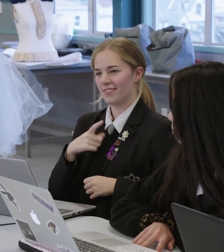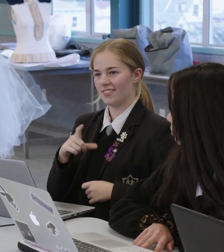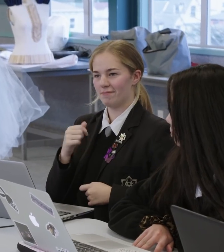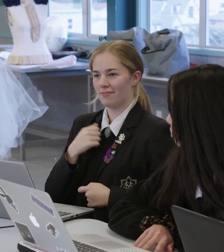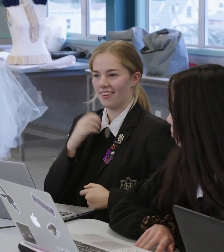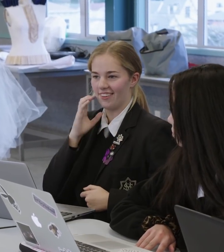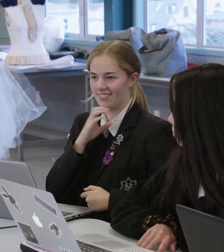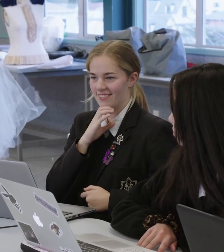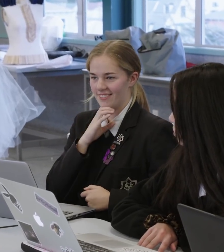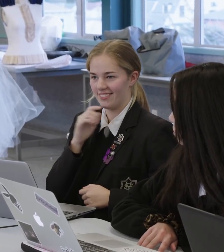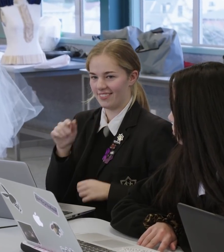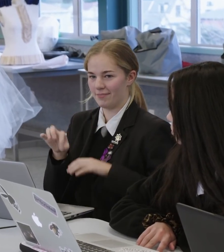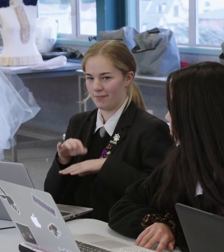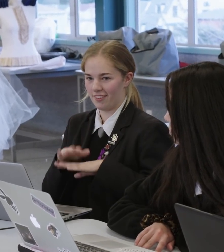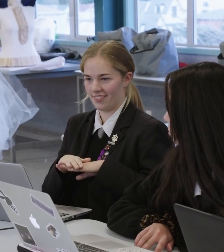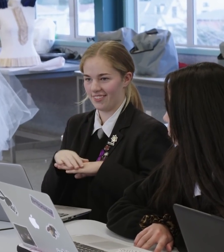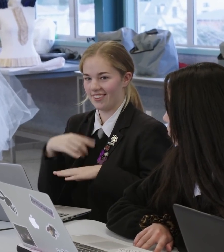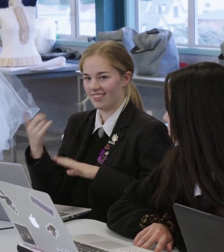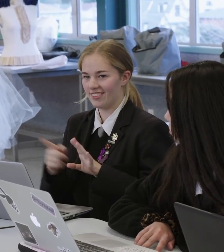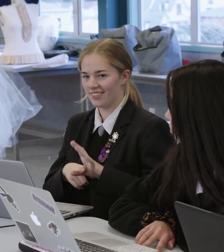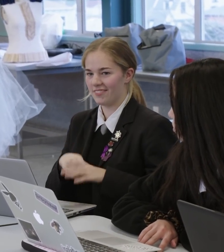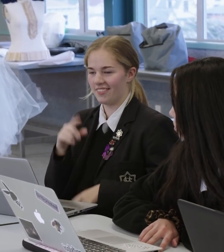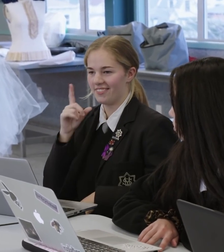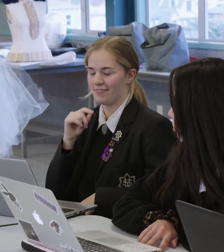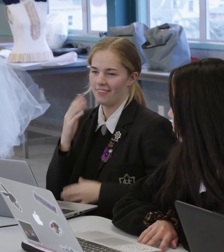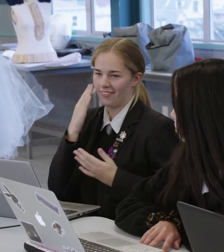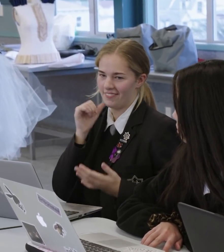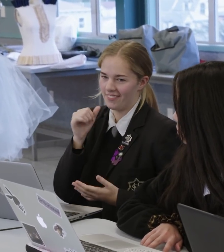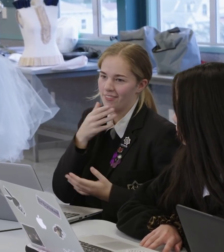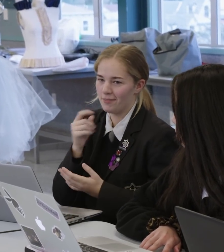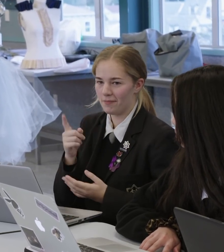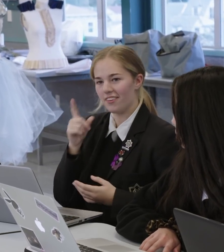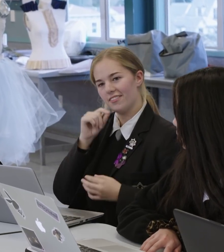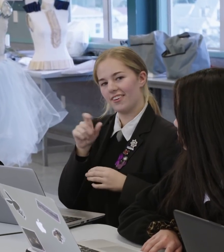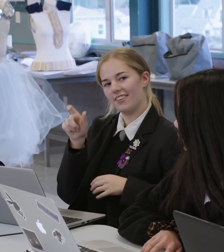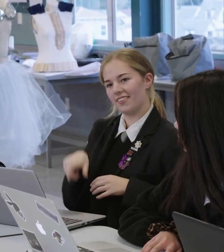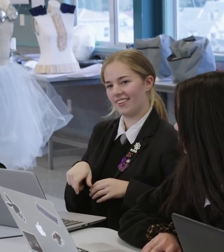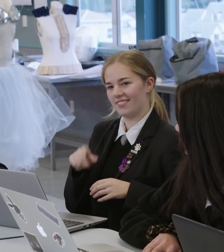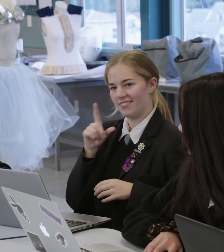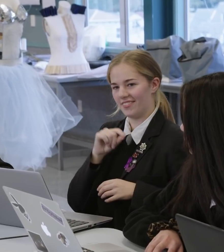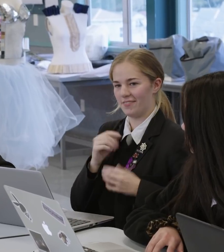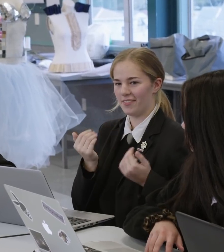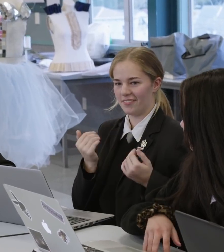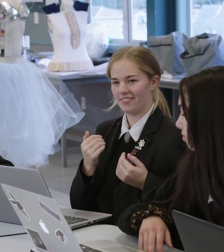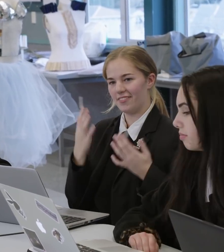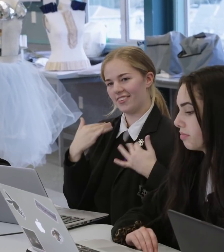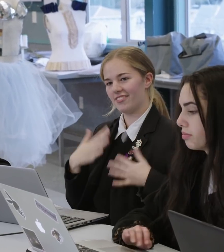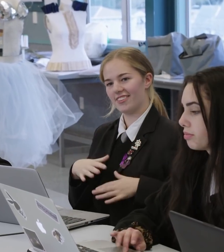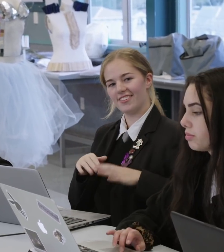Well, my cousin is getting married next year. I don't know if she'd want to use something I made, but it'd be really cool to design a